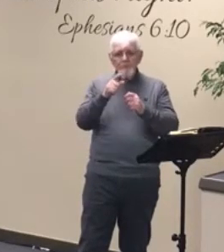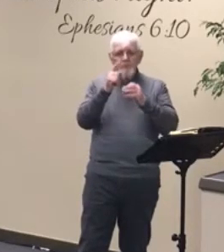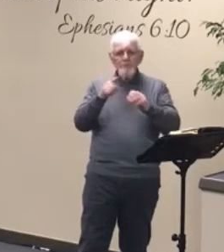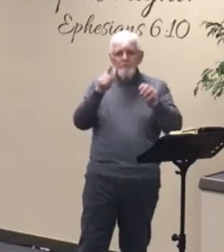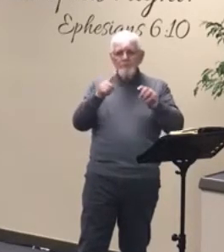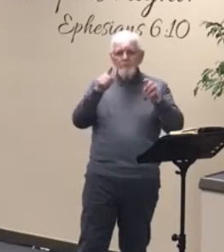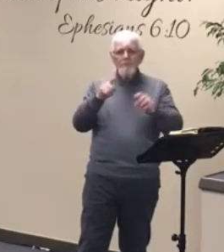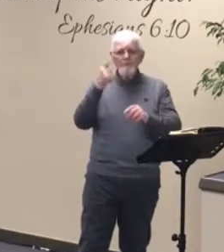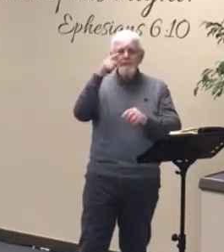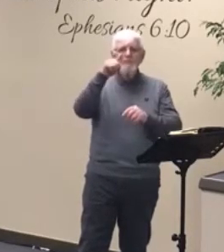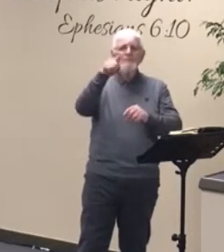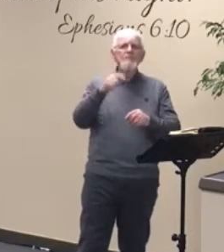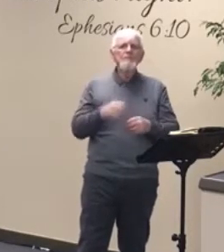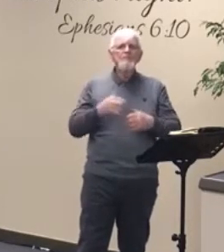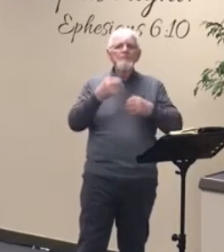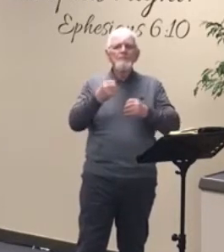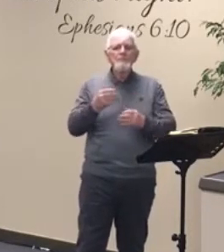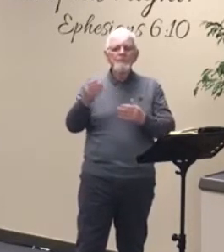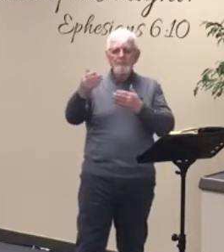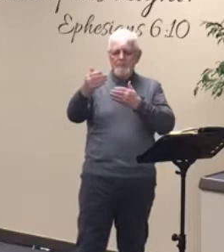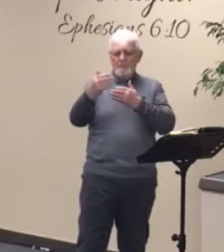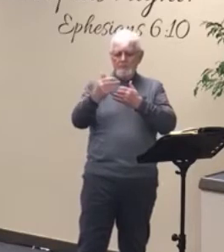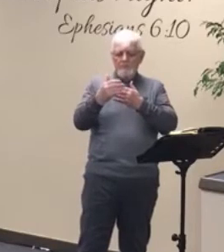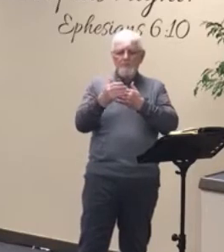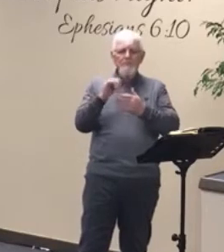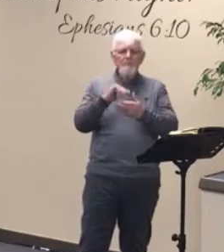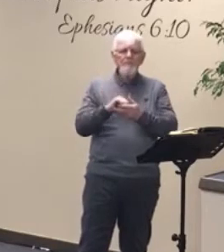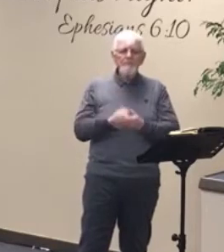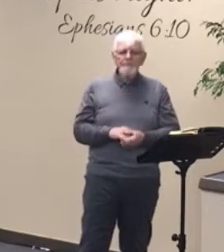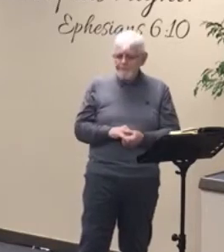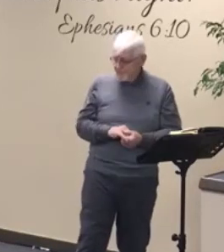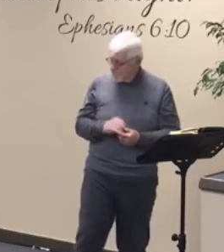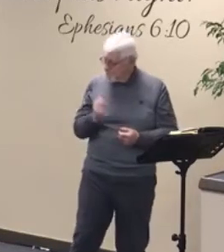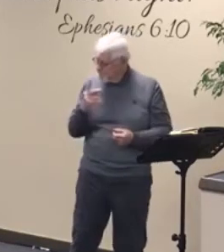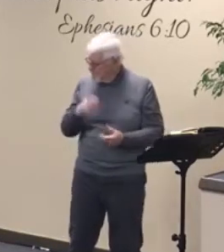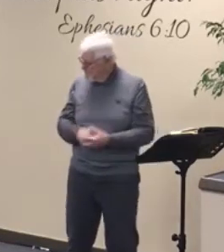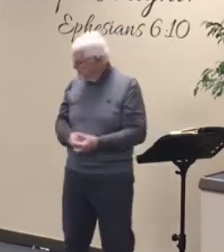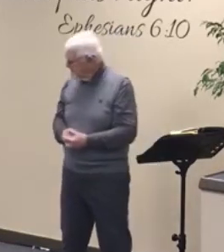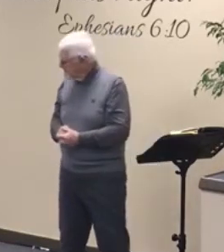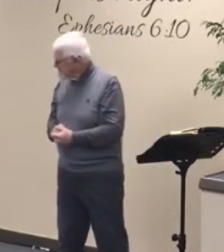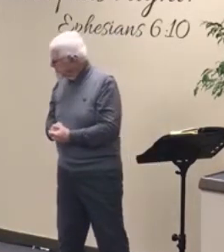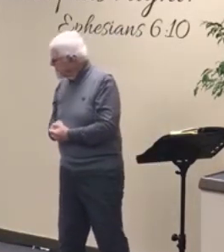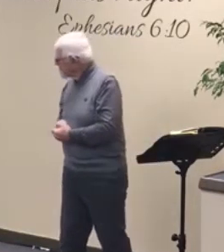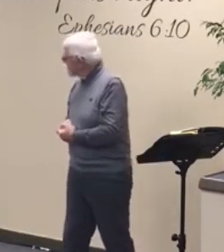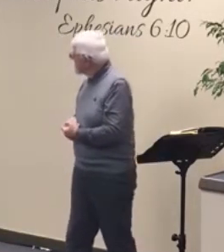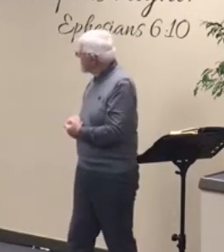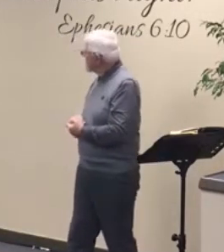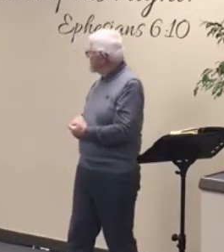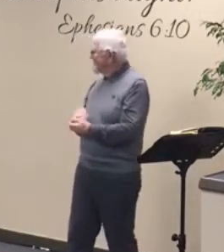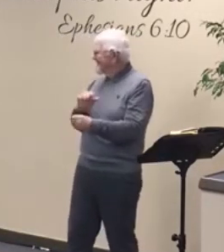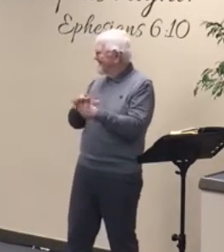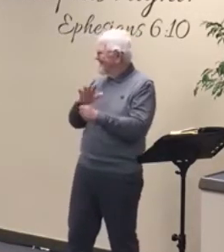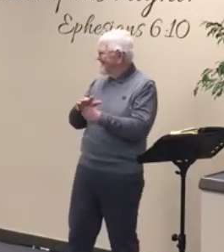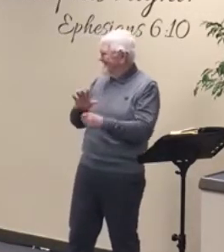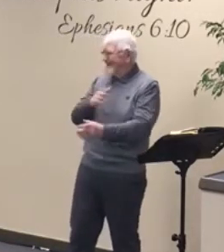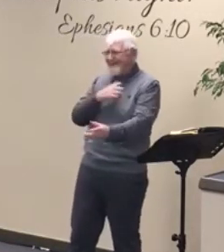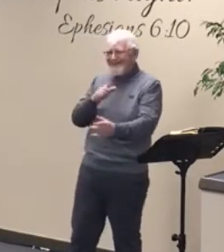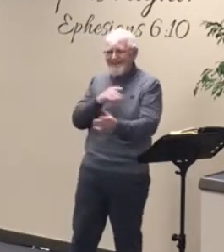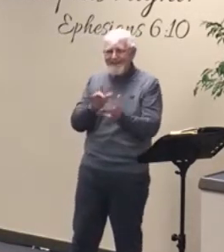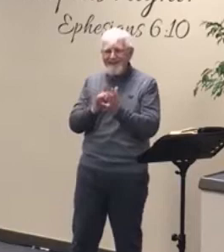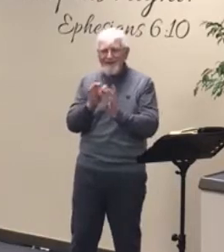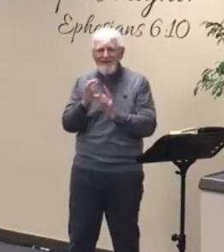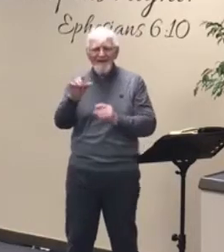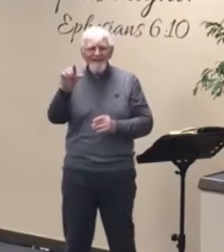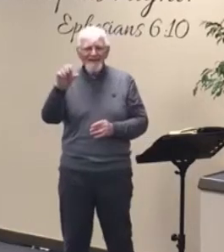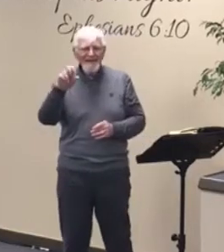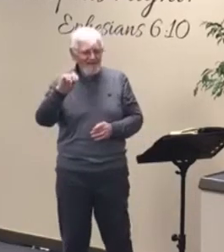time to time, and more as we get closer to that. All right. We sang enough songs, I think. Let's get a Bible. Turn to Genesis